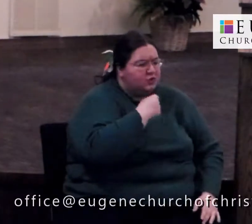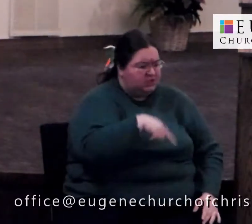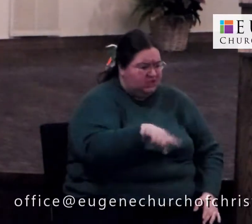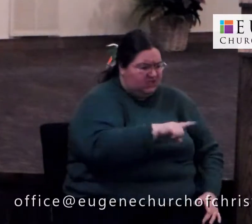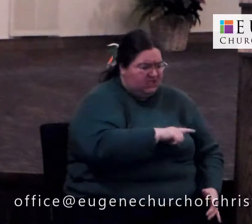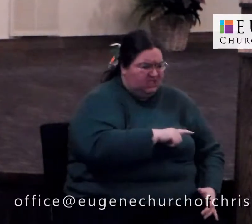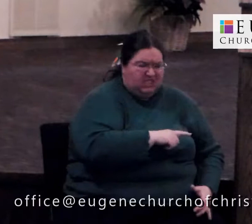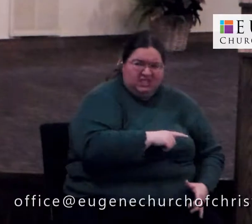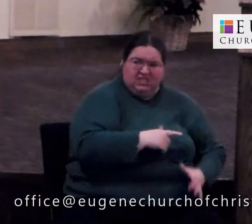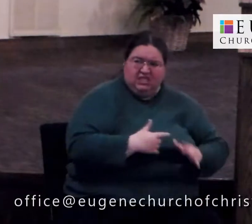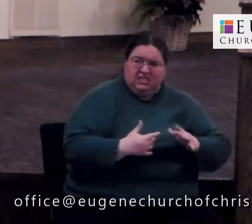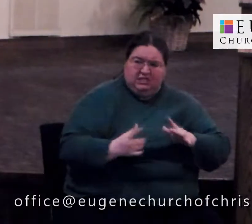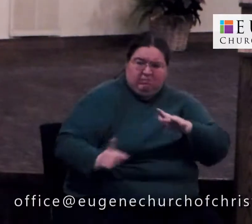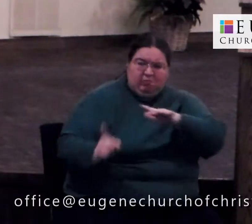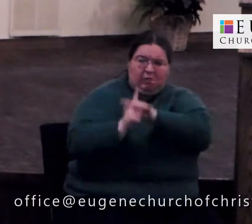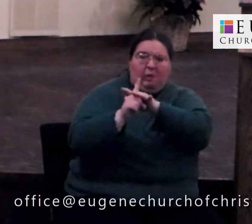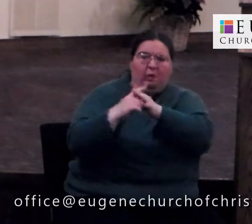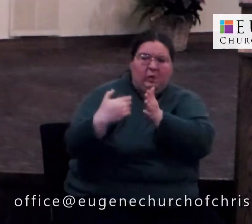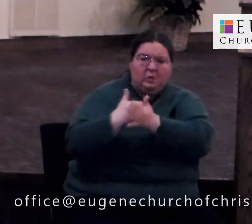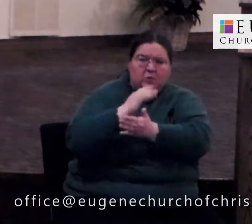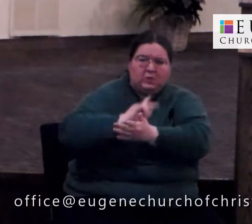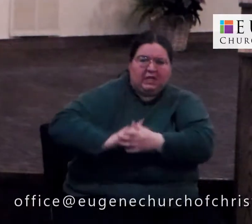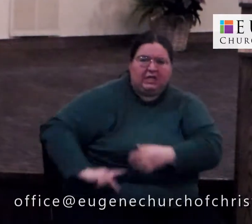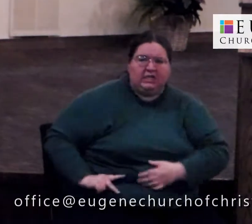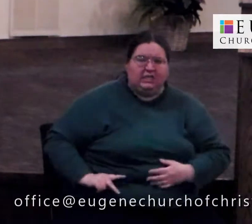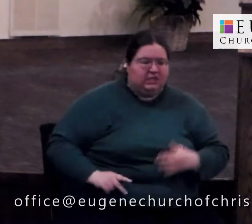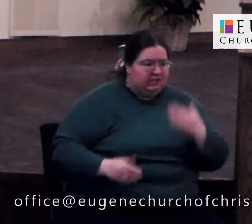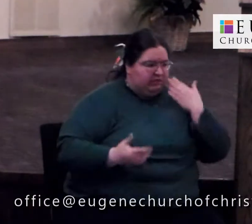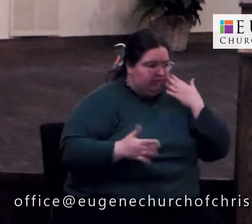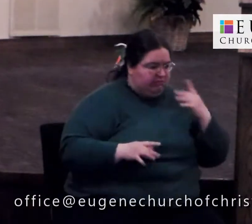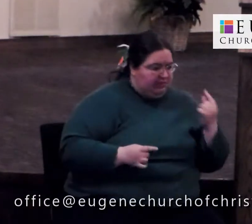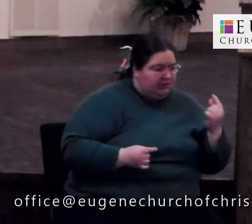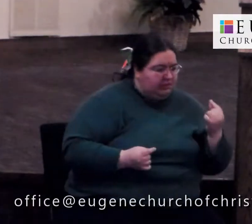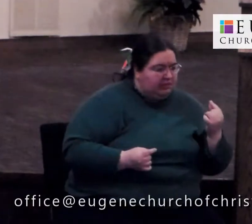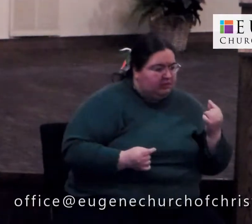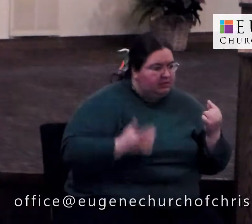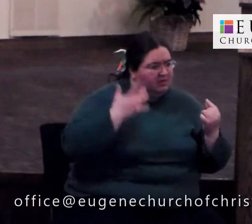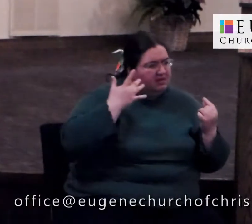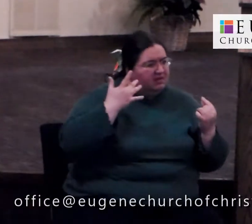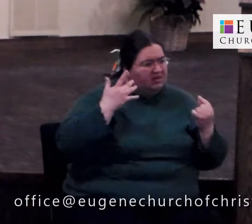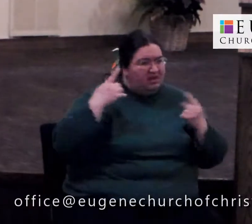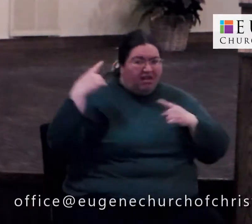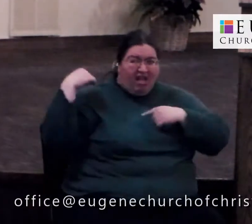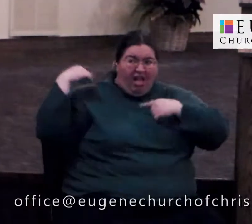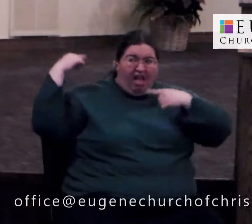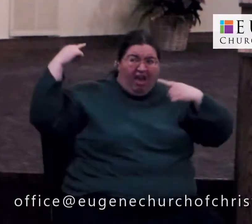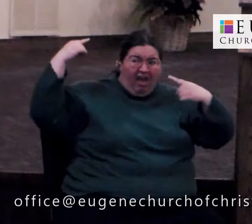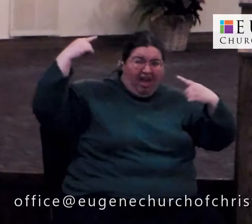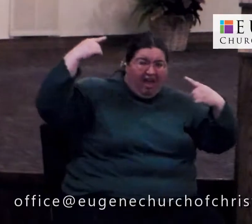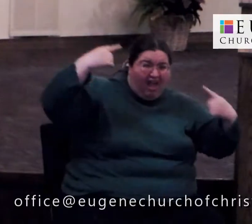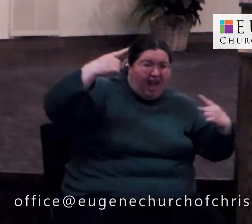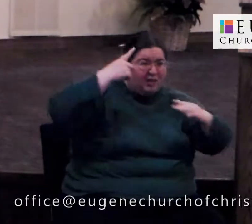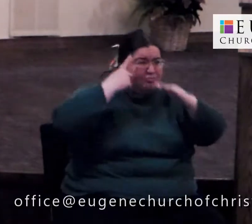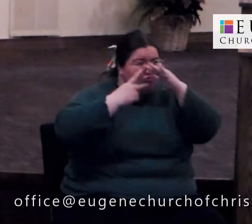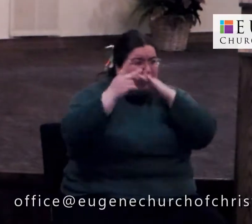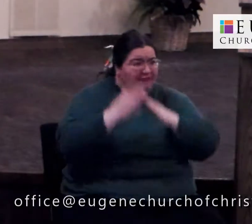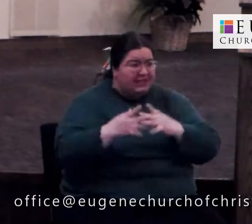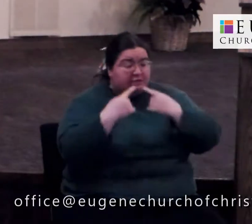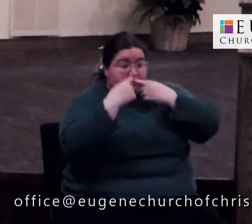years and years, is unexpected to them in this moment. Are we willing to be uncomfortable for the cause of